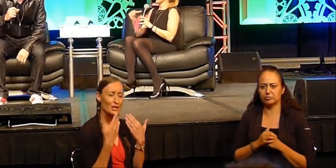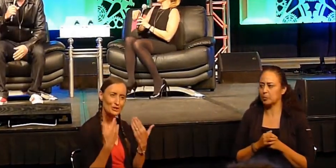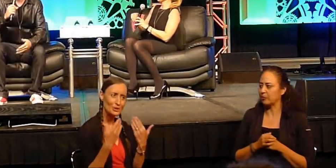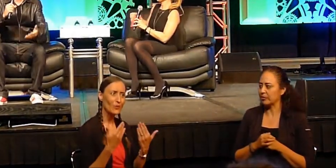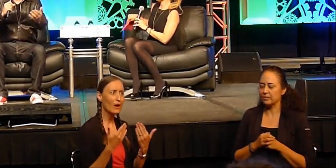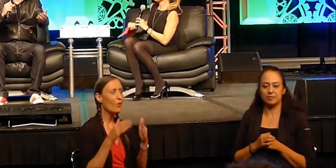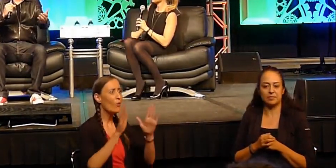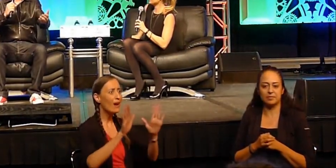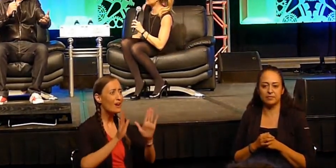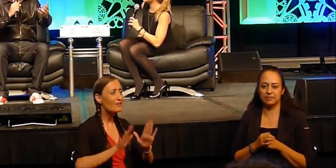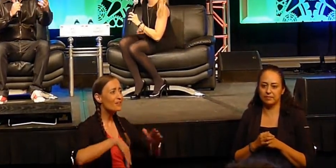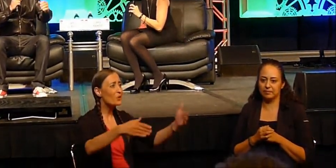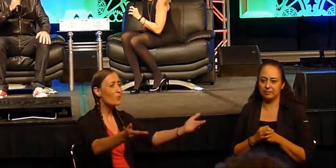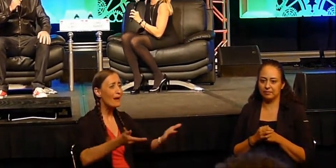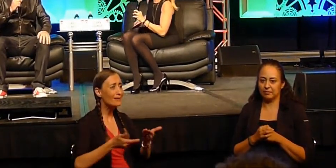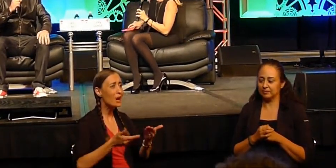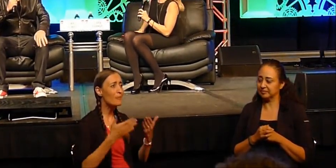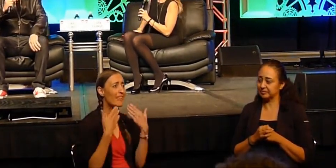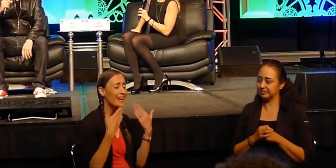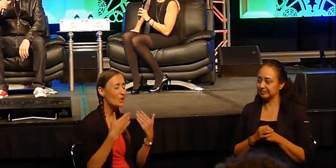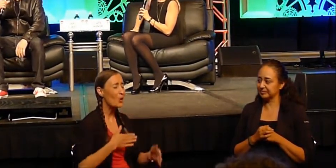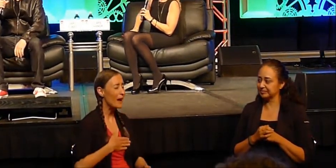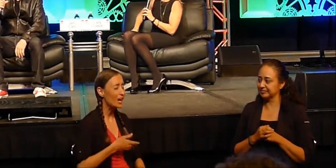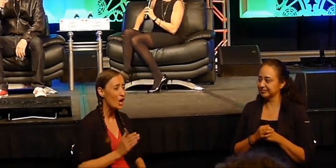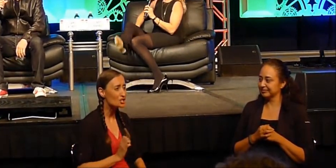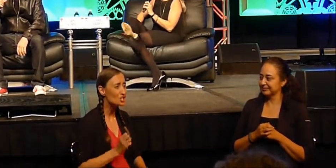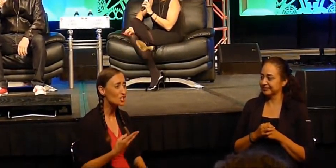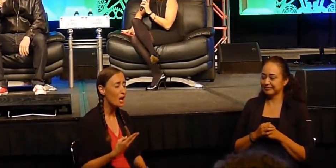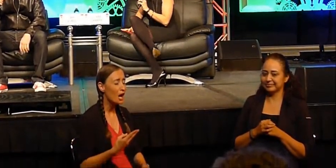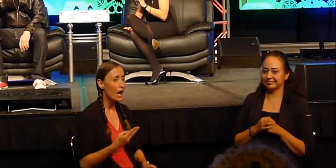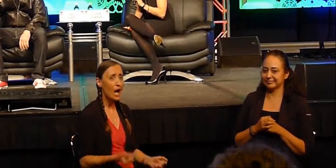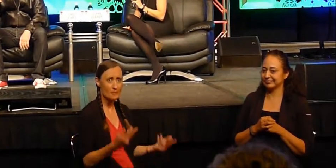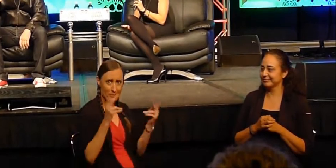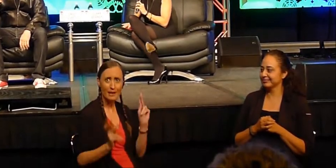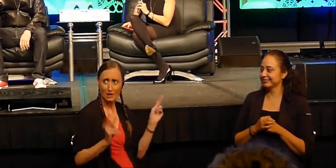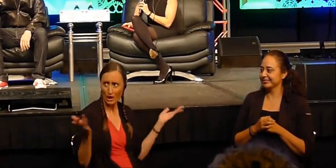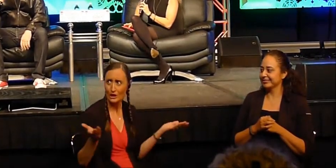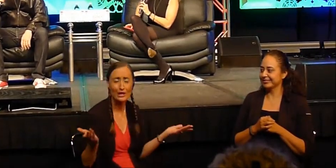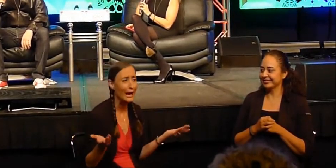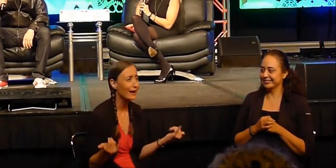Thank you. What a wonderful welcome. Thank you. My gosh, how many people are here today?